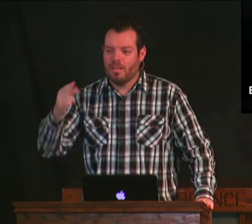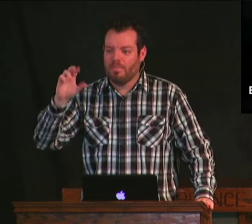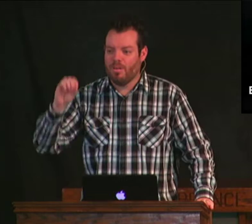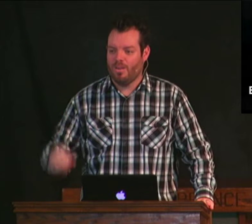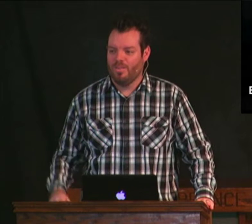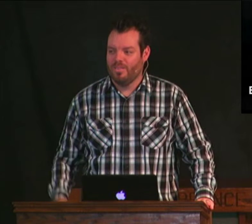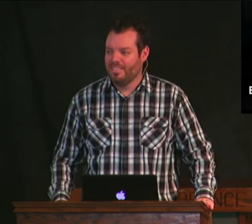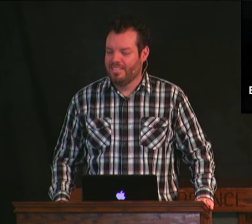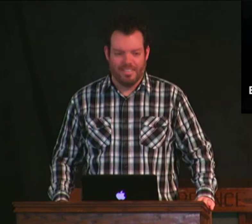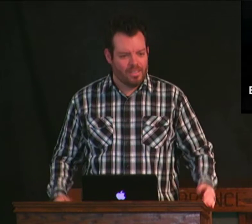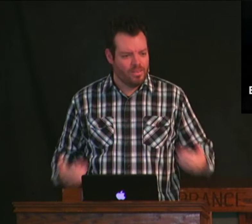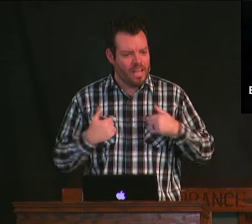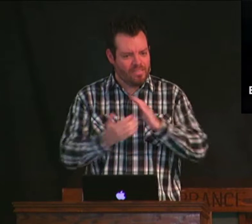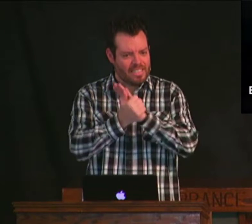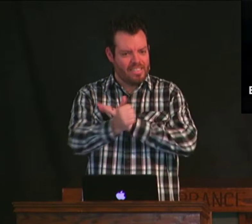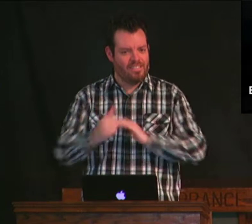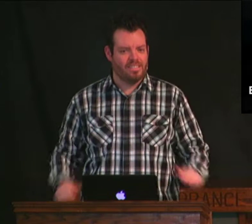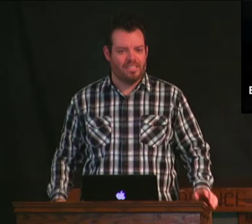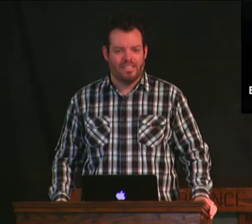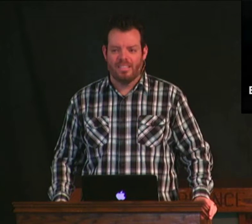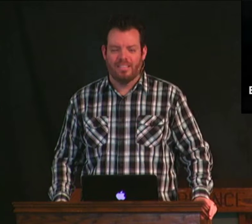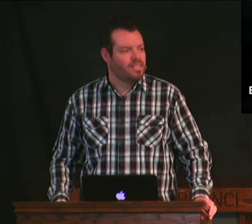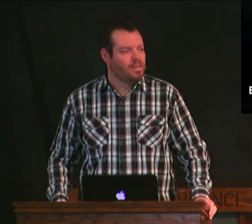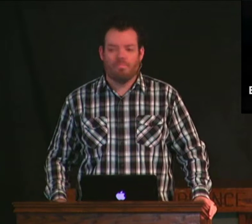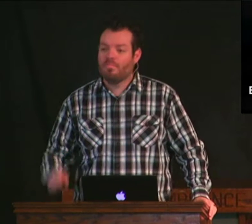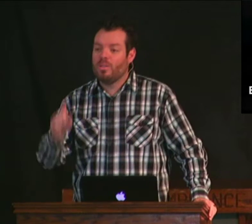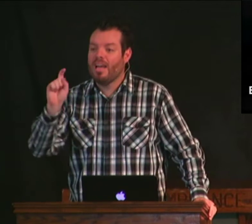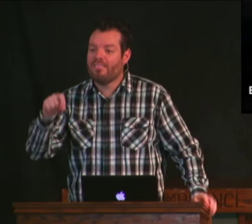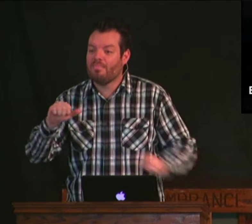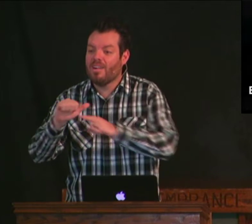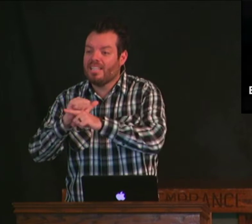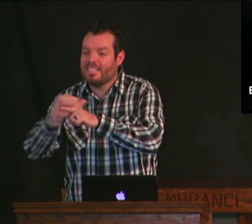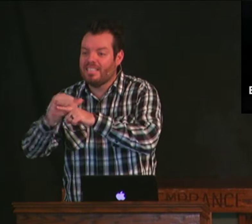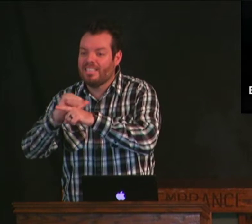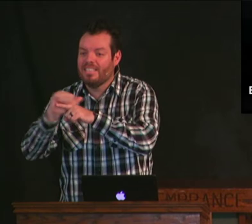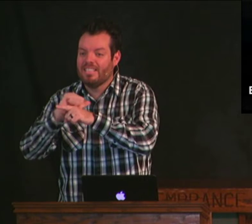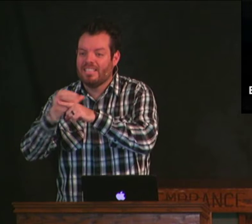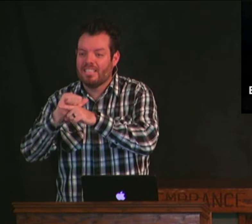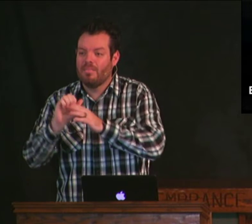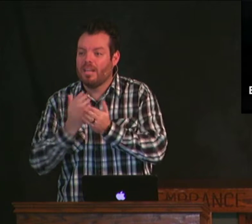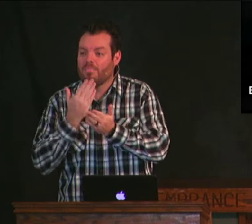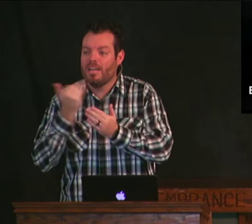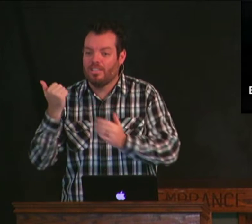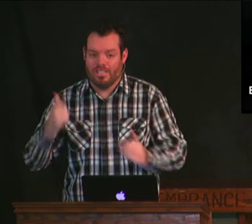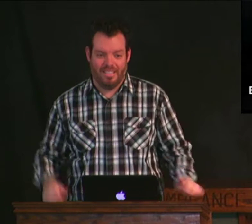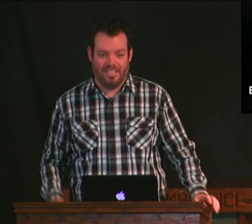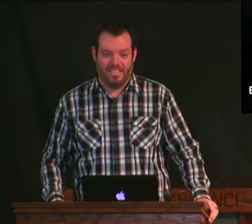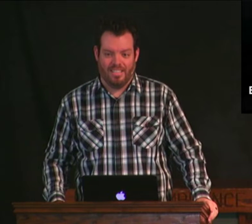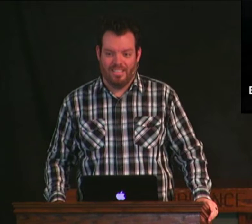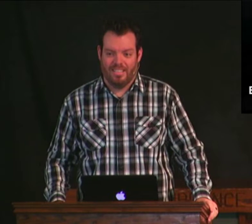pro, you have the skills, but you have to practice to become better.